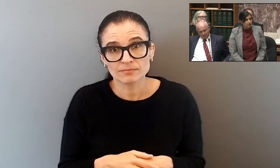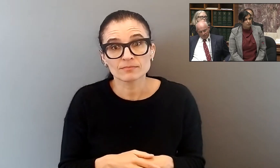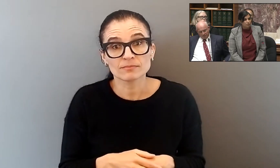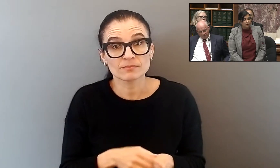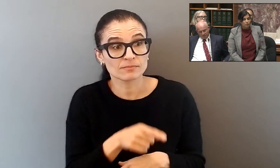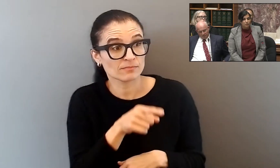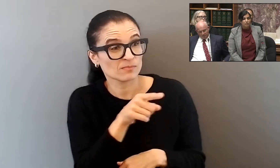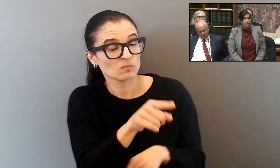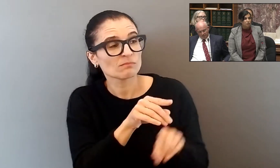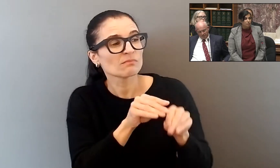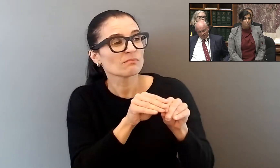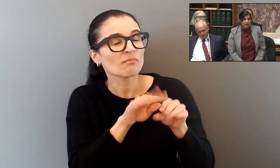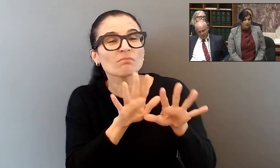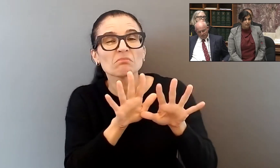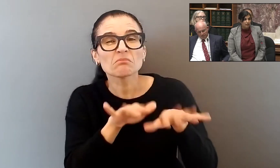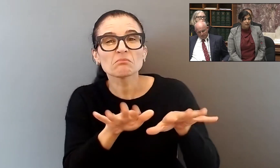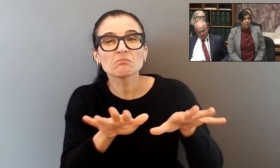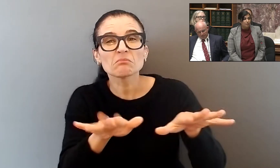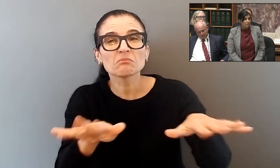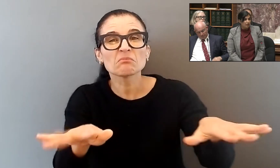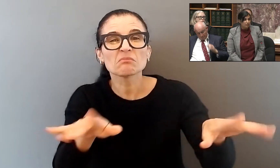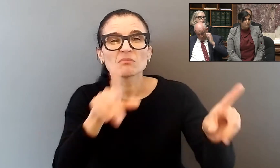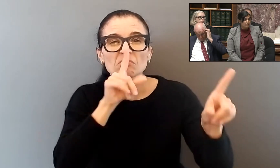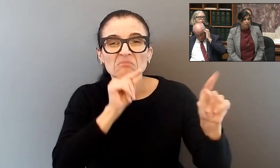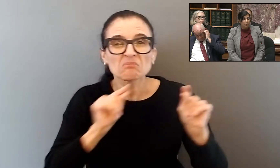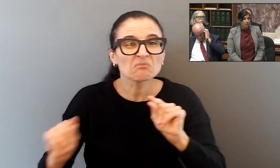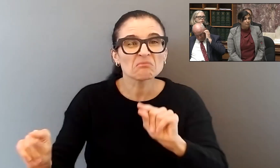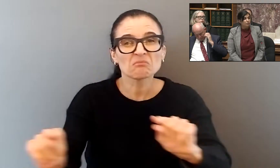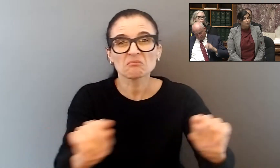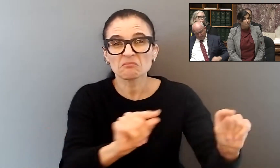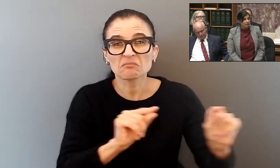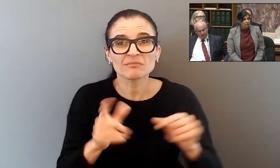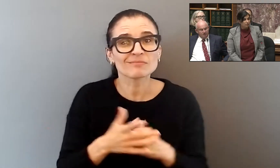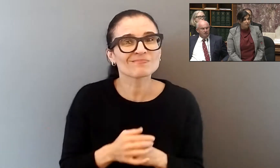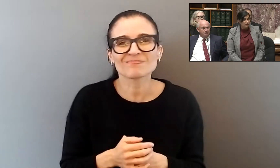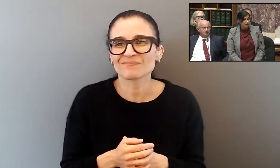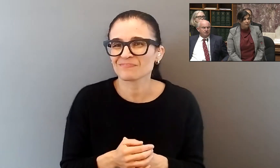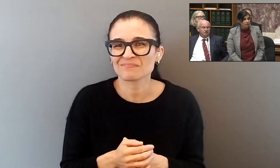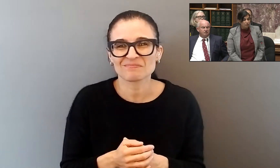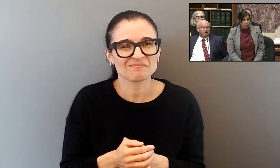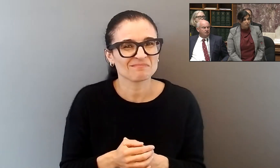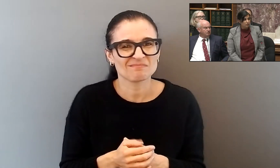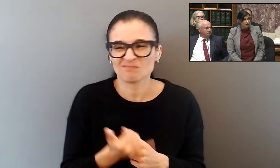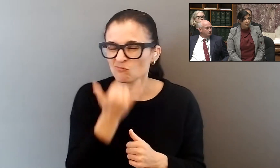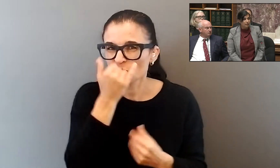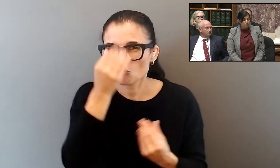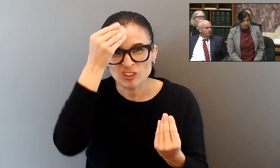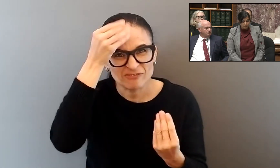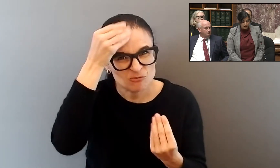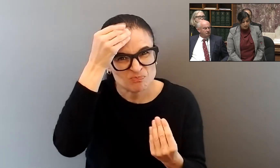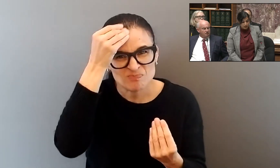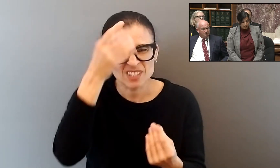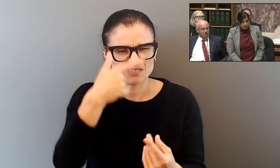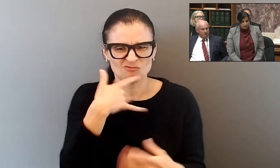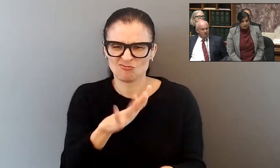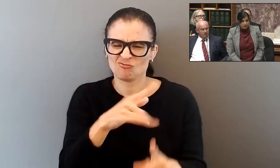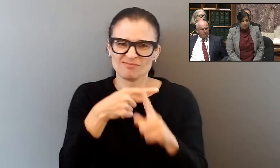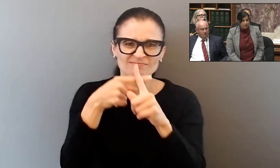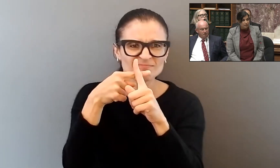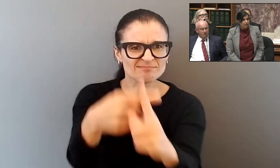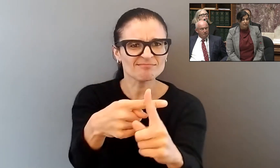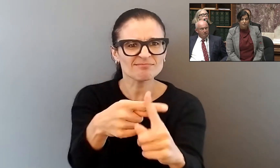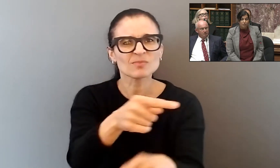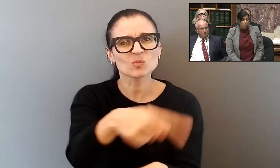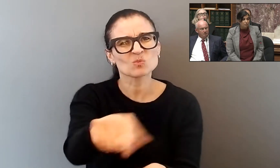vulnerable kids when those decisions should be made by their parents with the love and support that they provide them and the doctors.